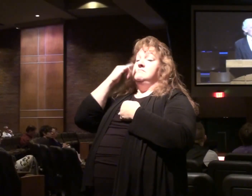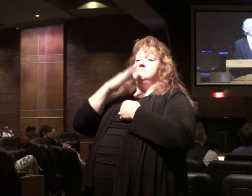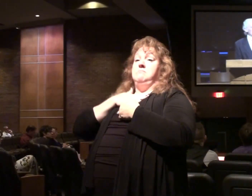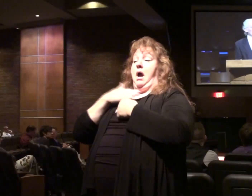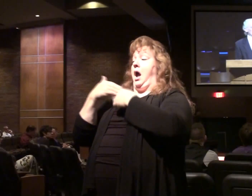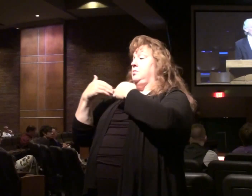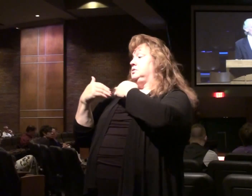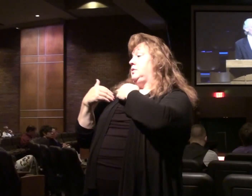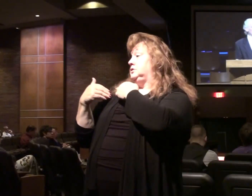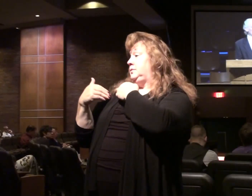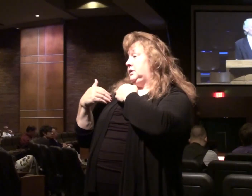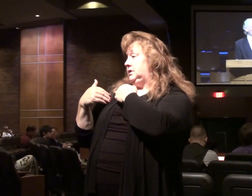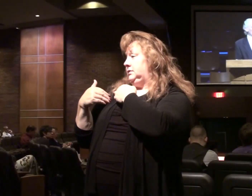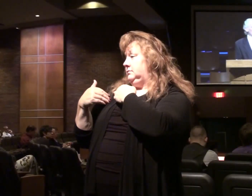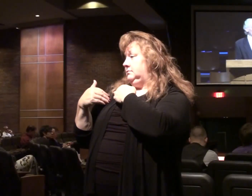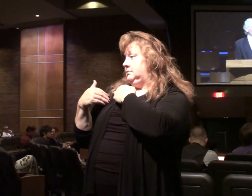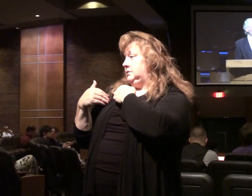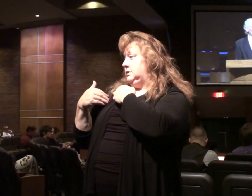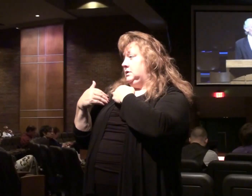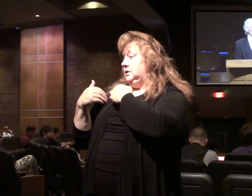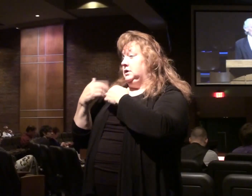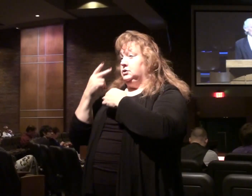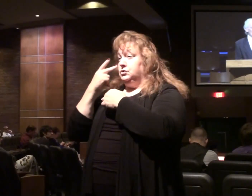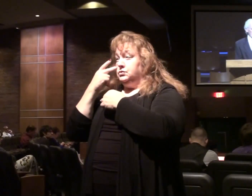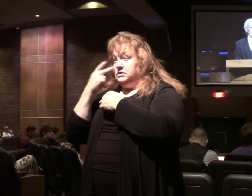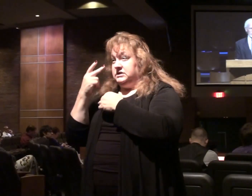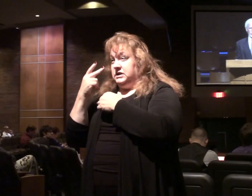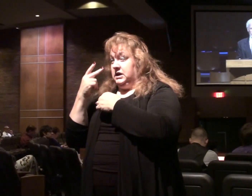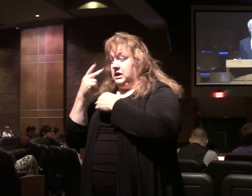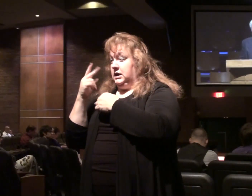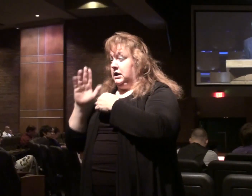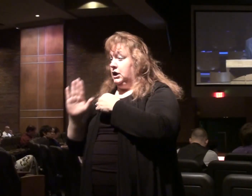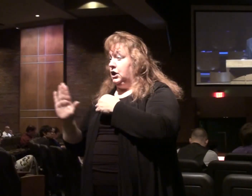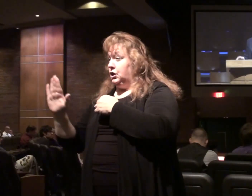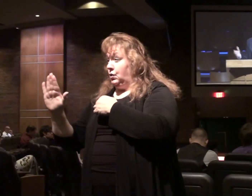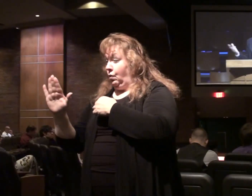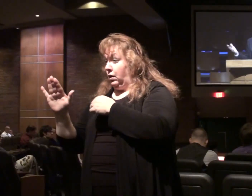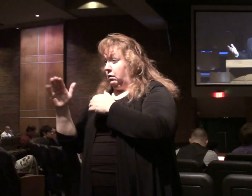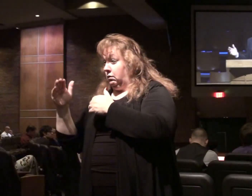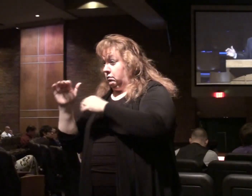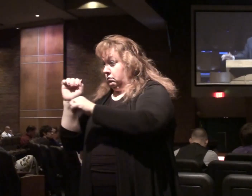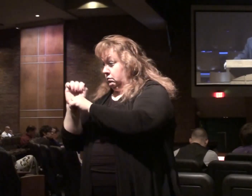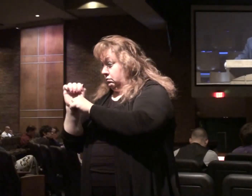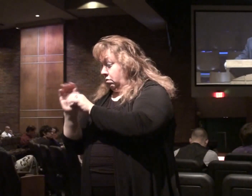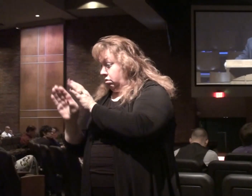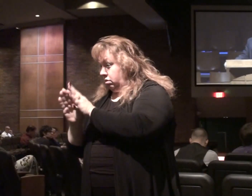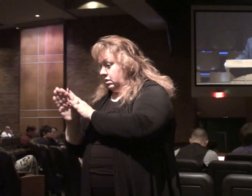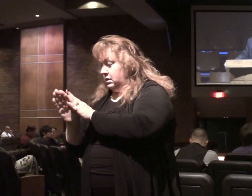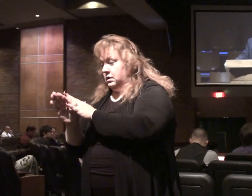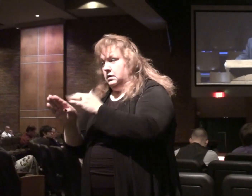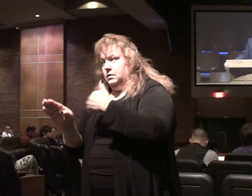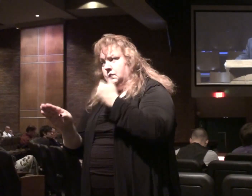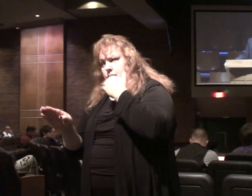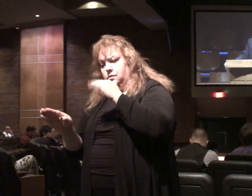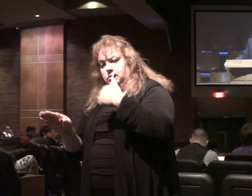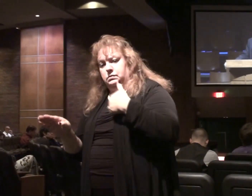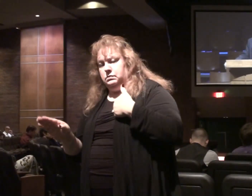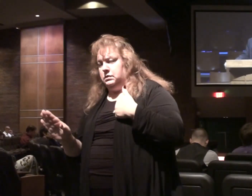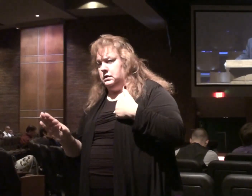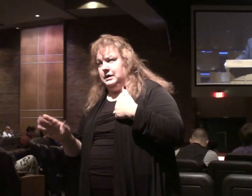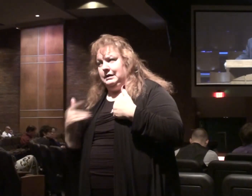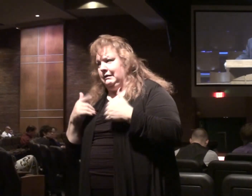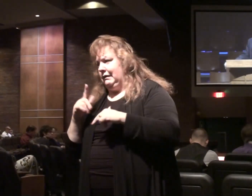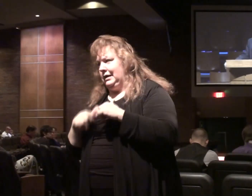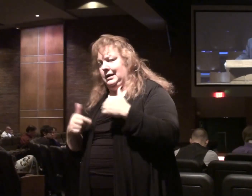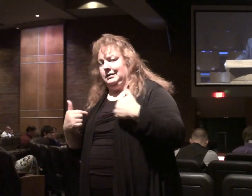my responsibility to see the word working in your heart, I'm in a bad spot because I can't do